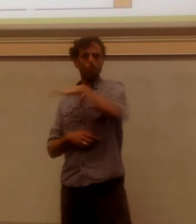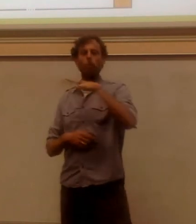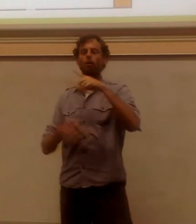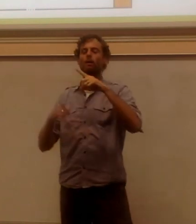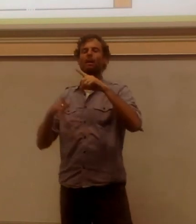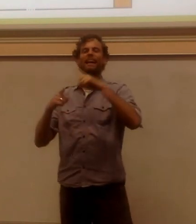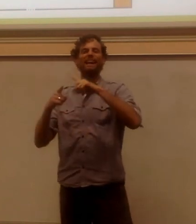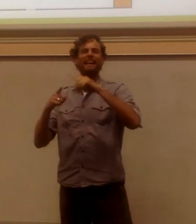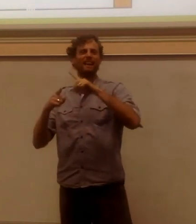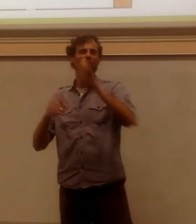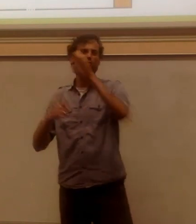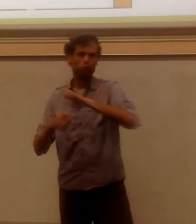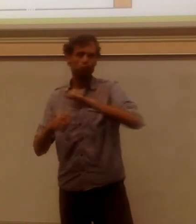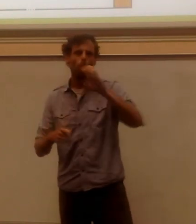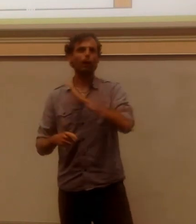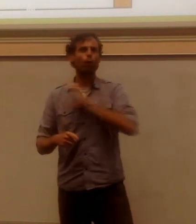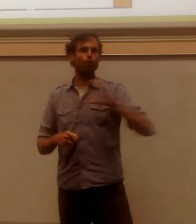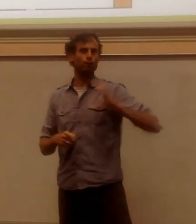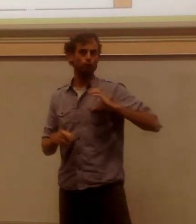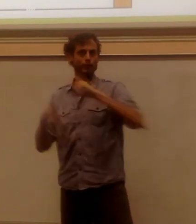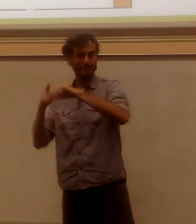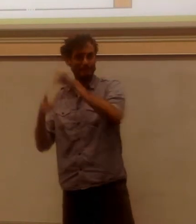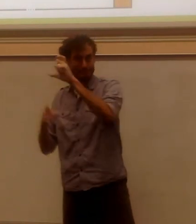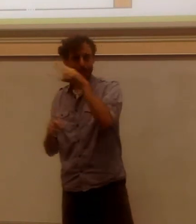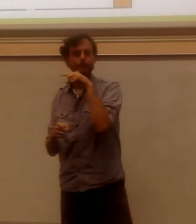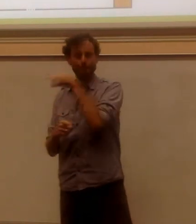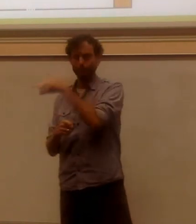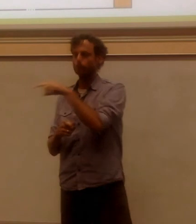Basically, the project was initiated by the European Commission,